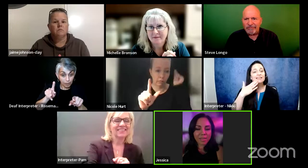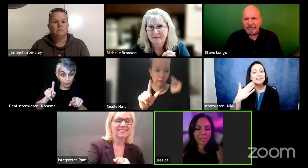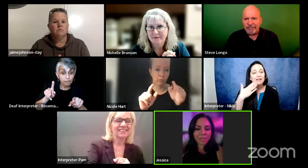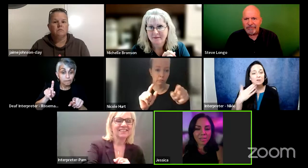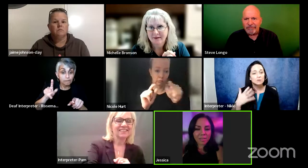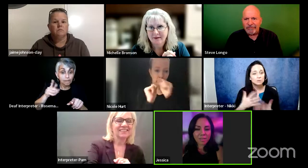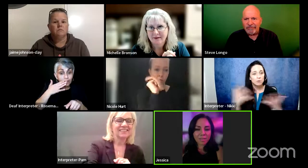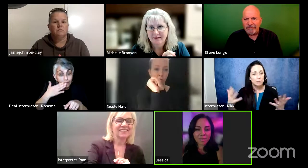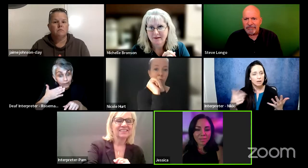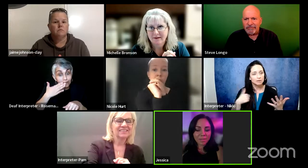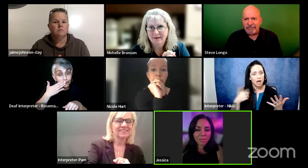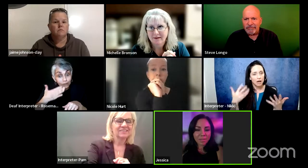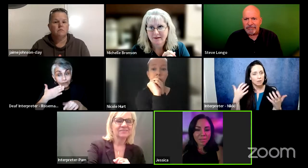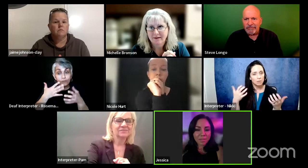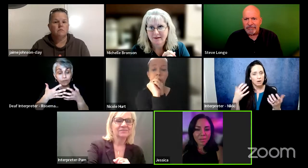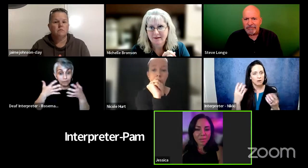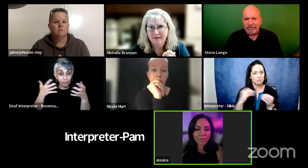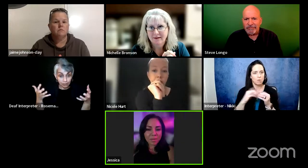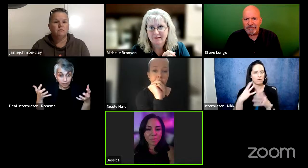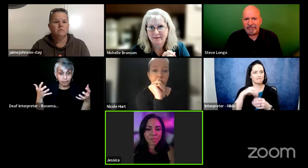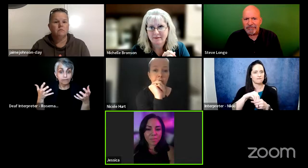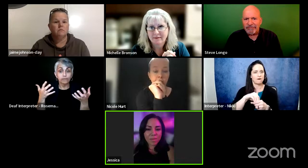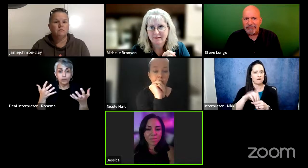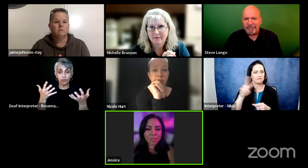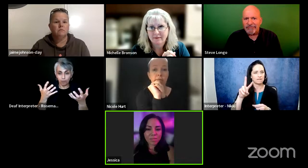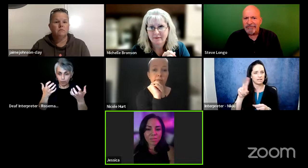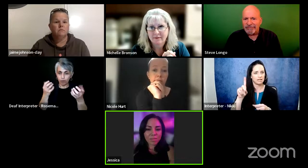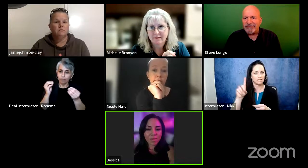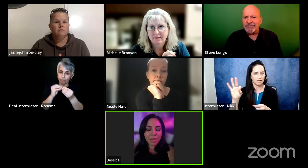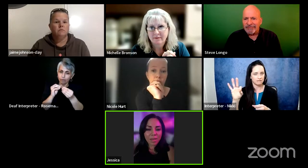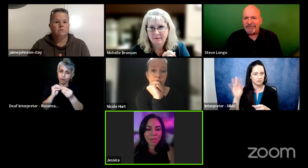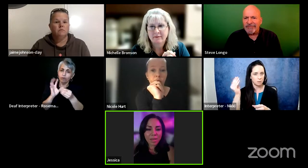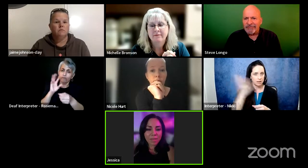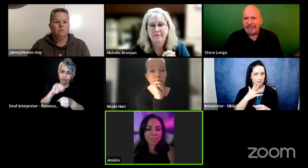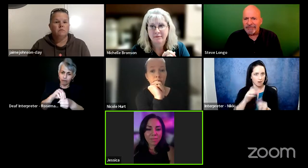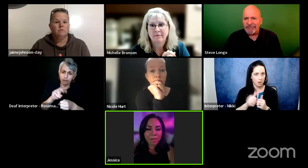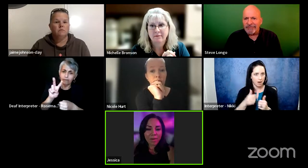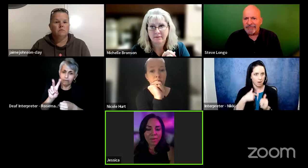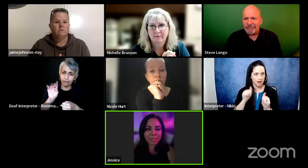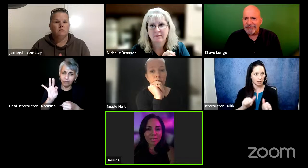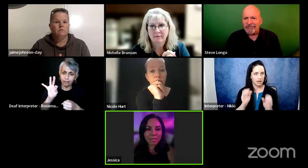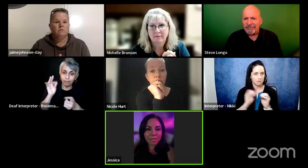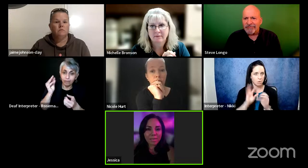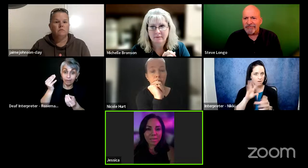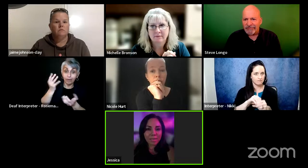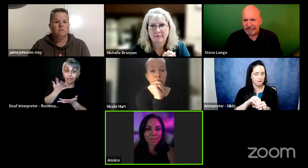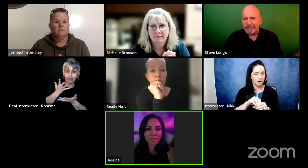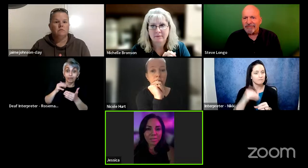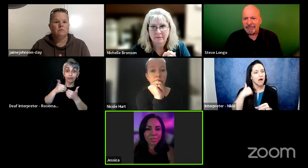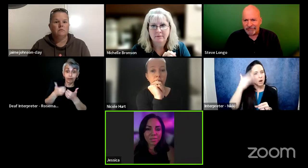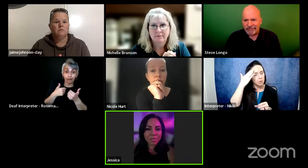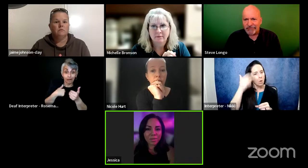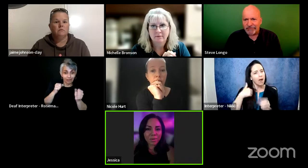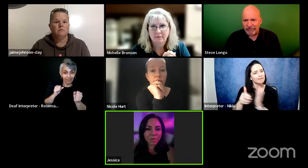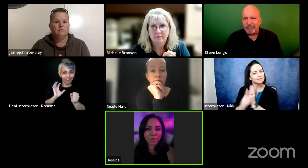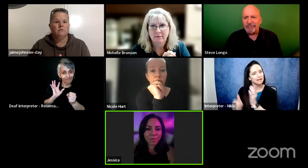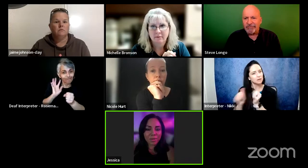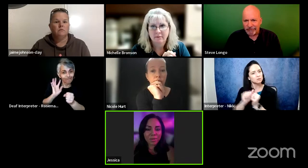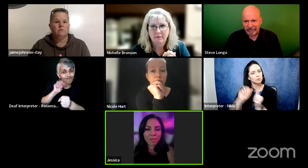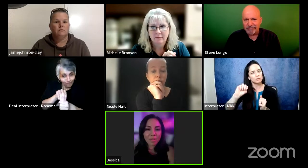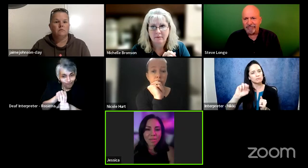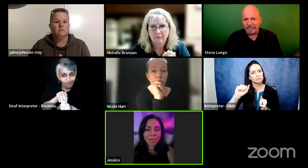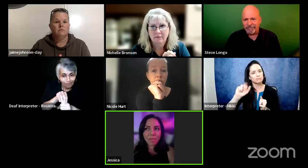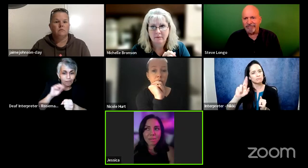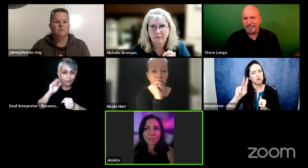Deaf Festival. So let me know what I can do. I know I have my marketing skills and I need to use that more with